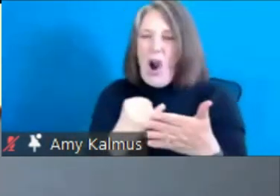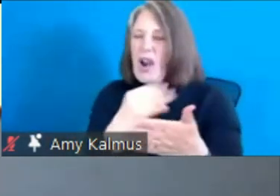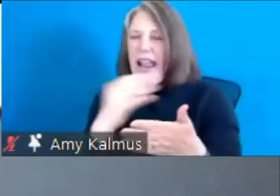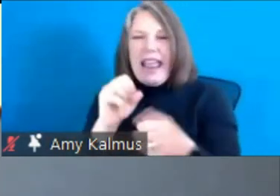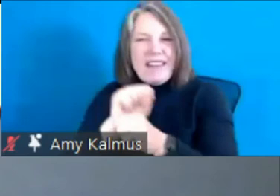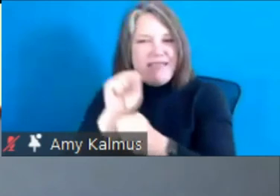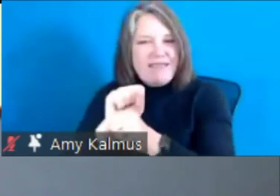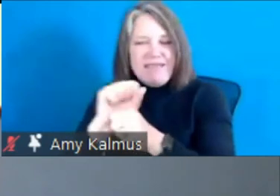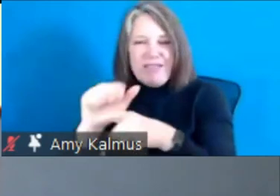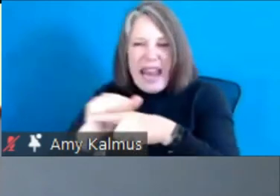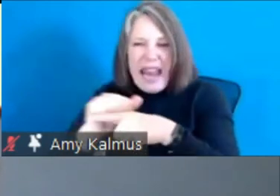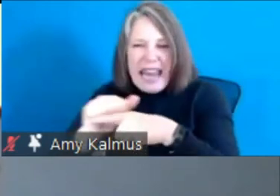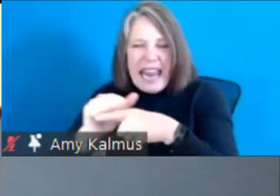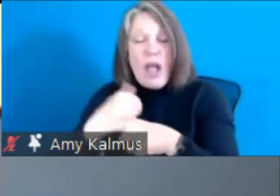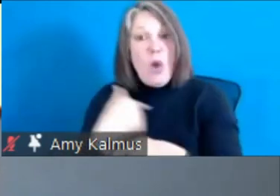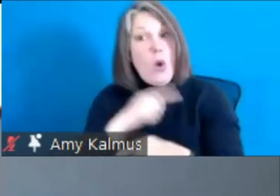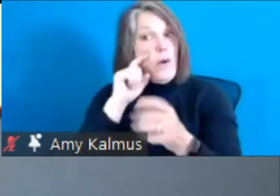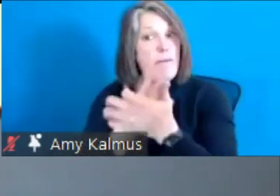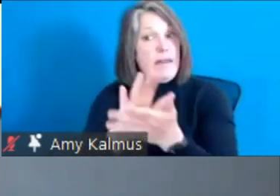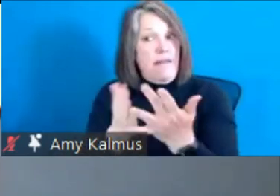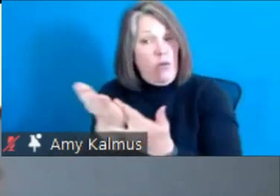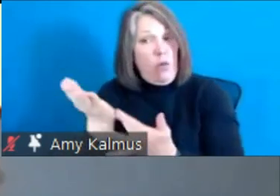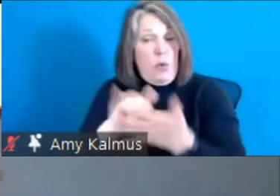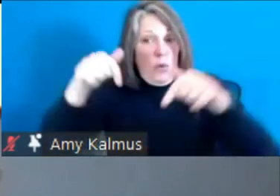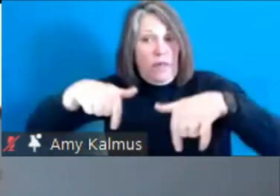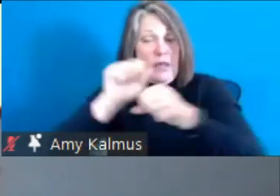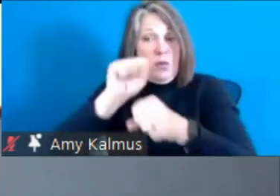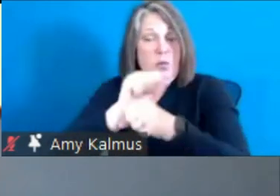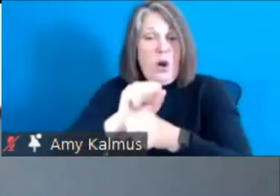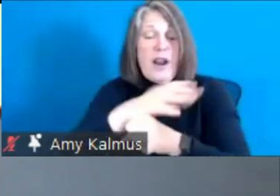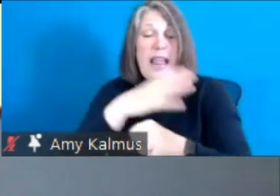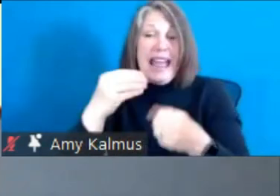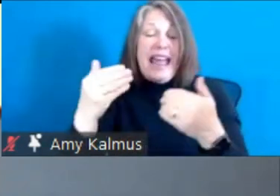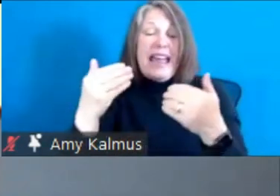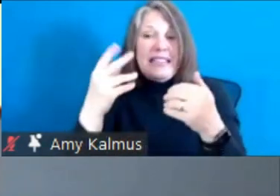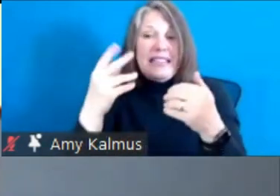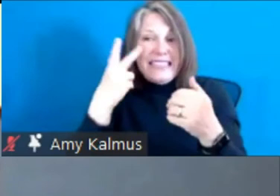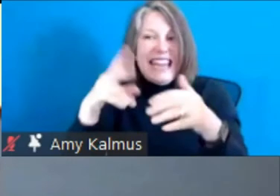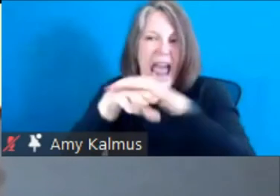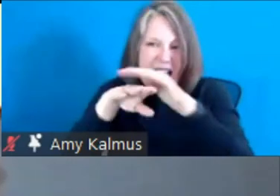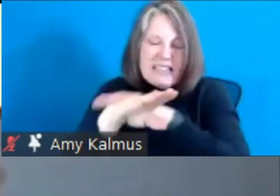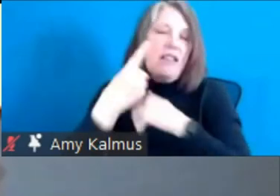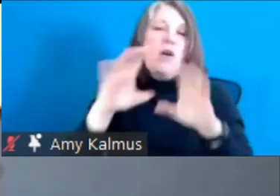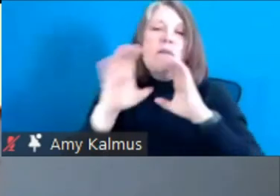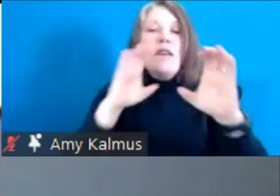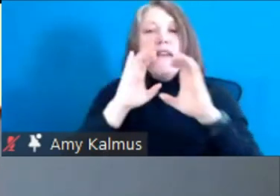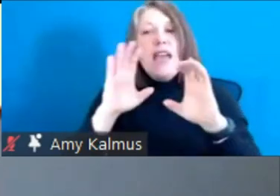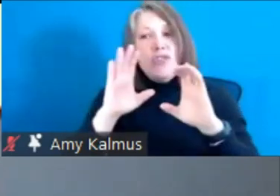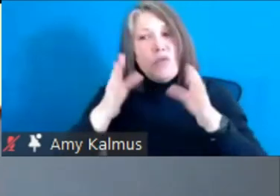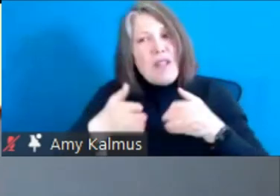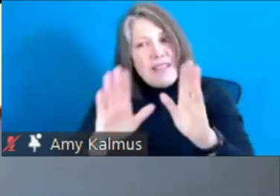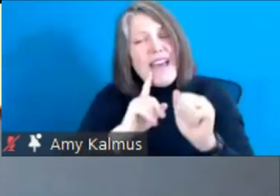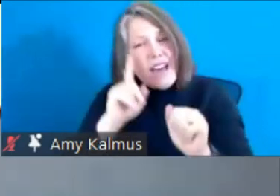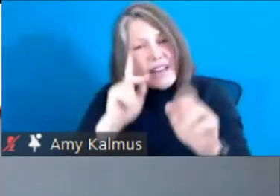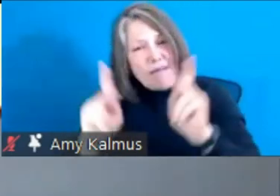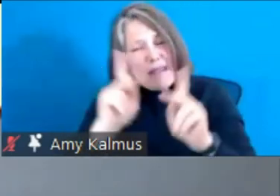training. We believe that through this work and having access to communication will allow deaf individuals